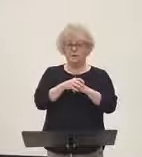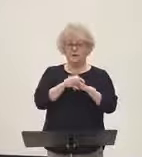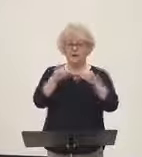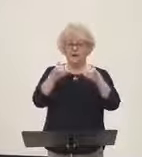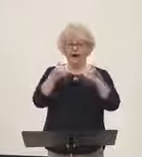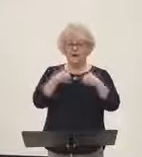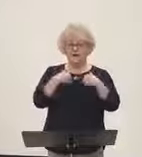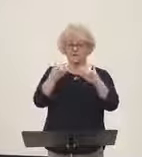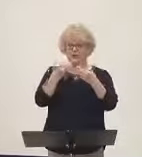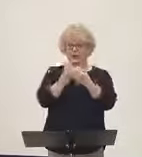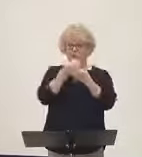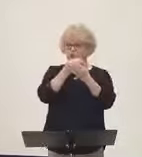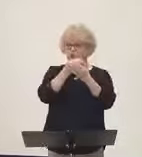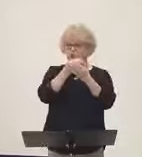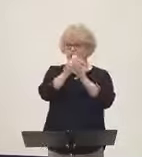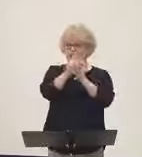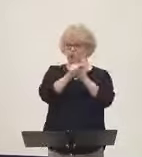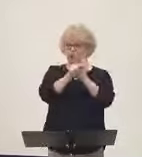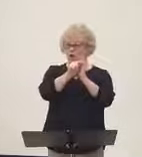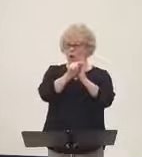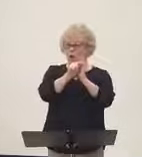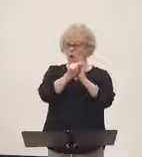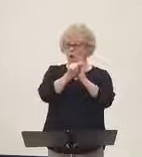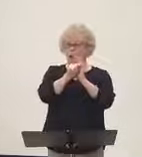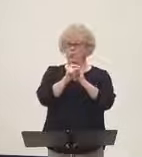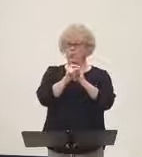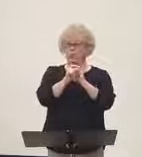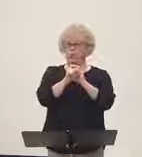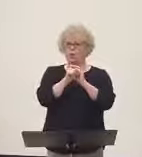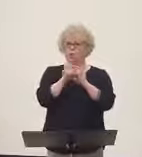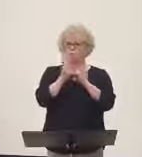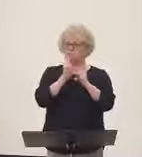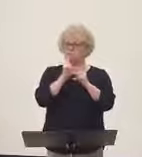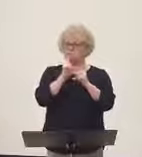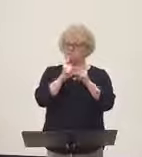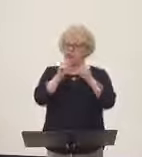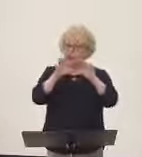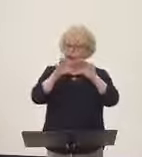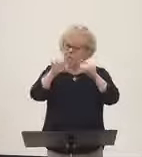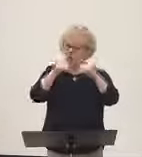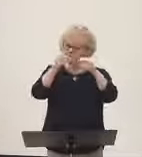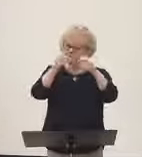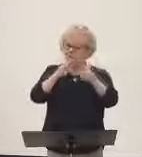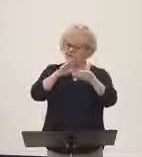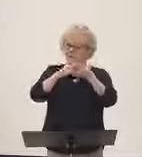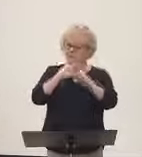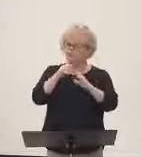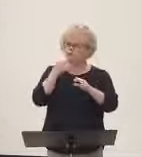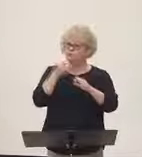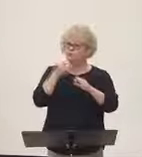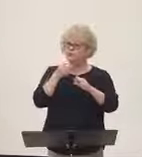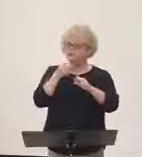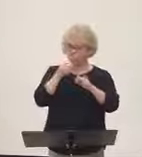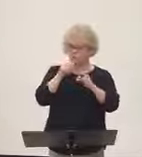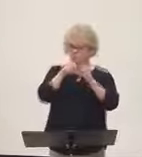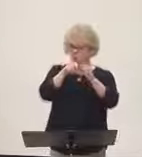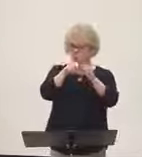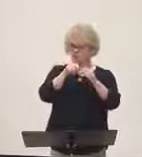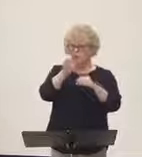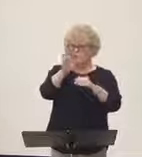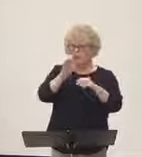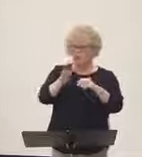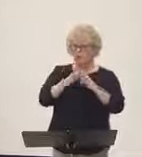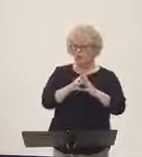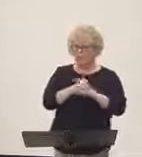does have a new video posted, and he talks a bit about discernment toward the priesthood. So we invite you to take a look at that.